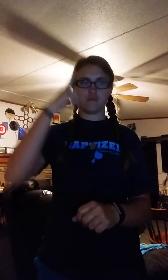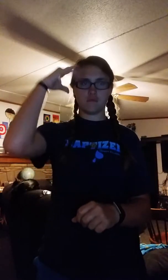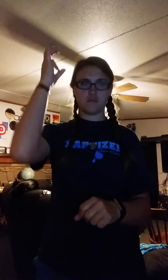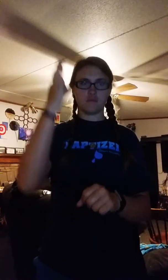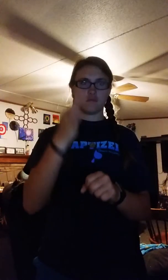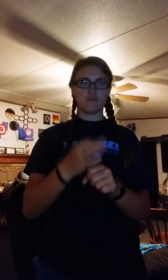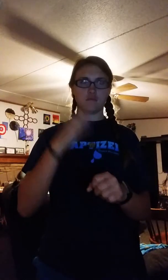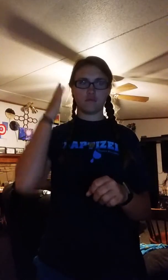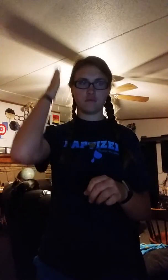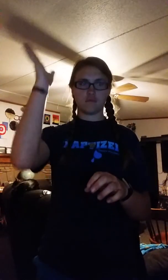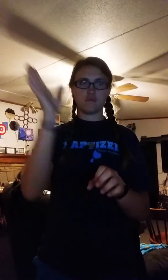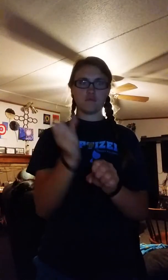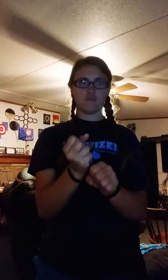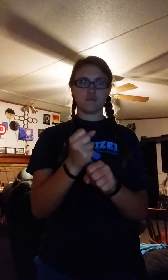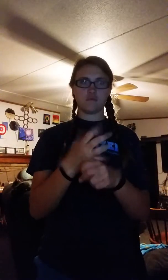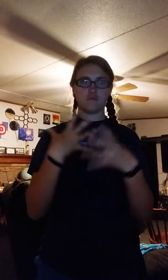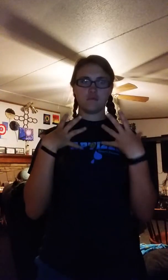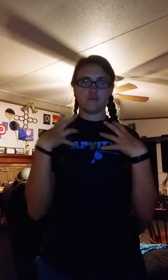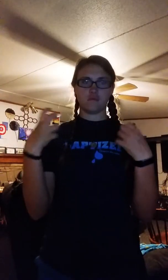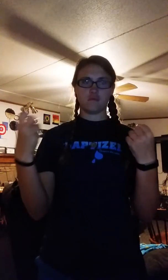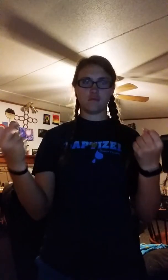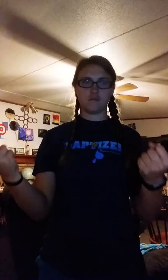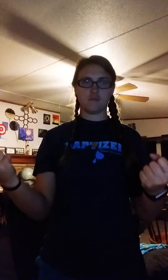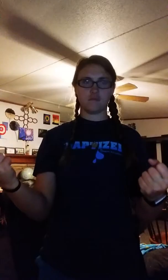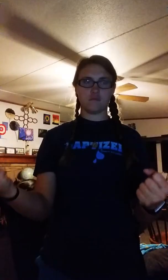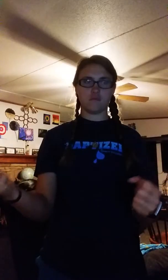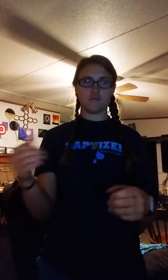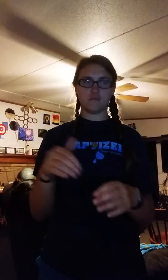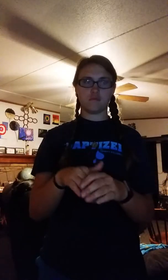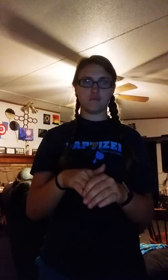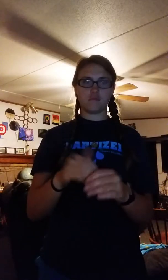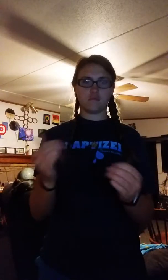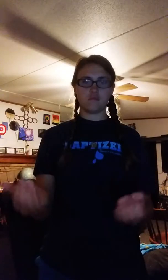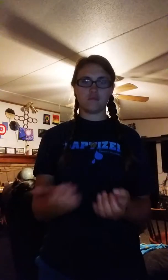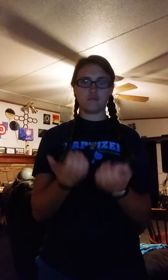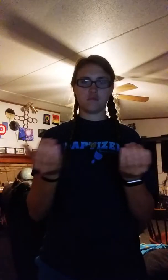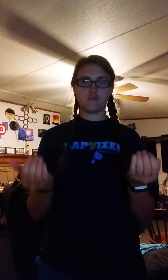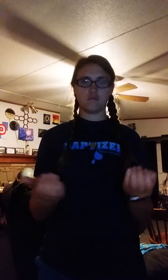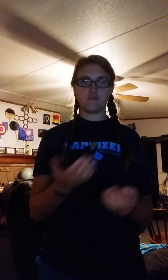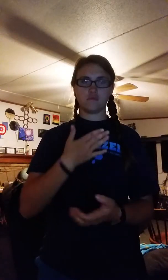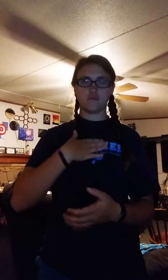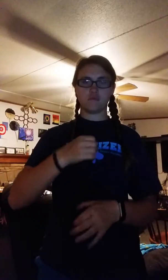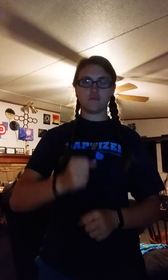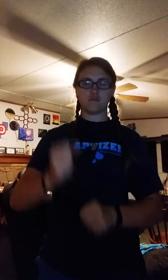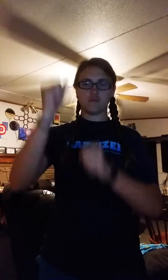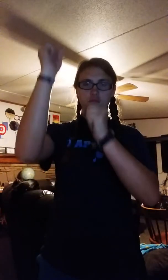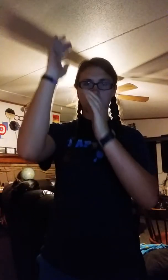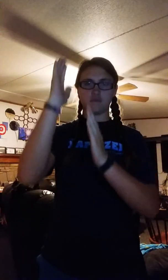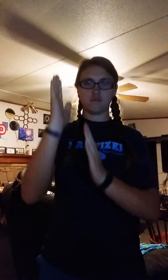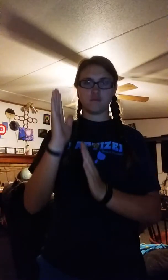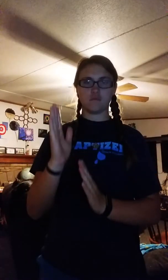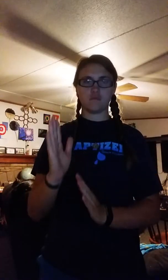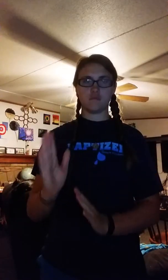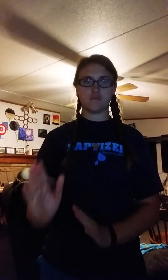and my faith will be made stronger in the presence of my Savior.